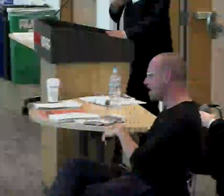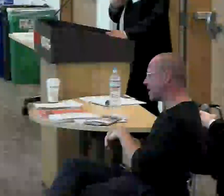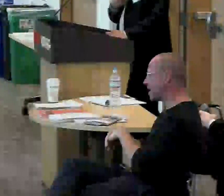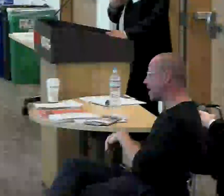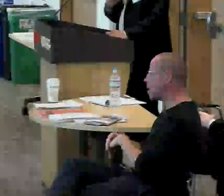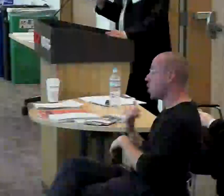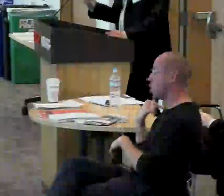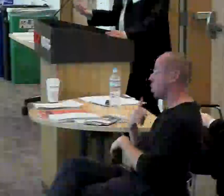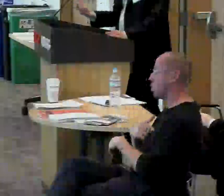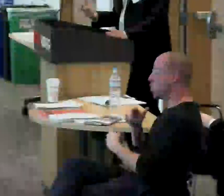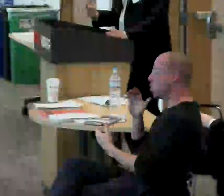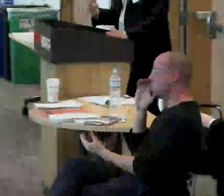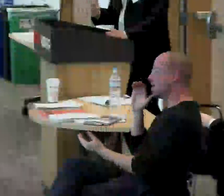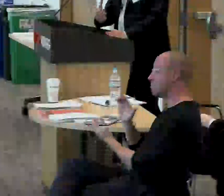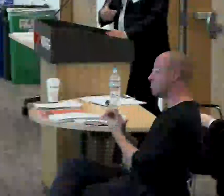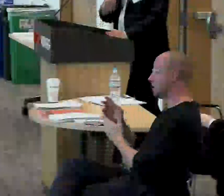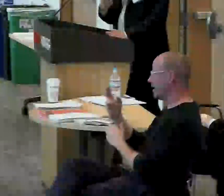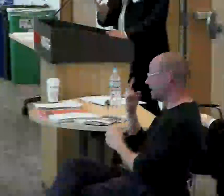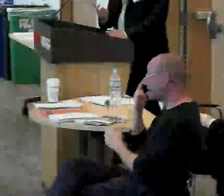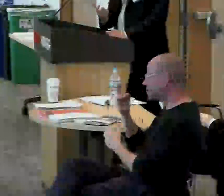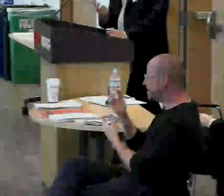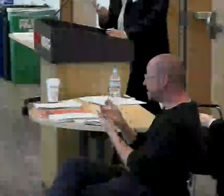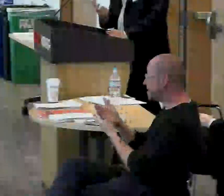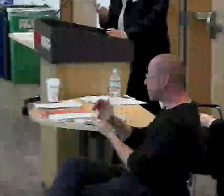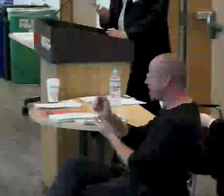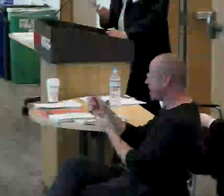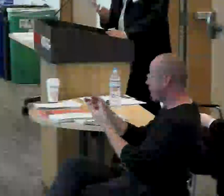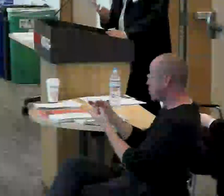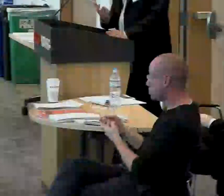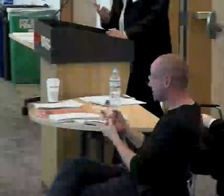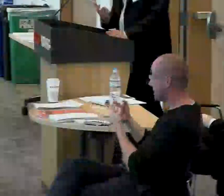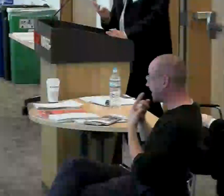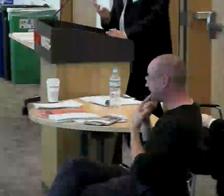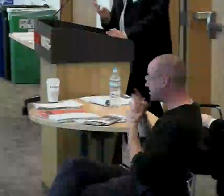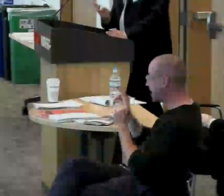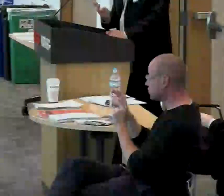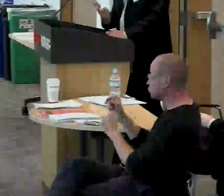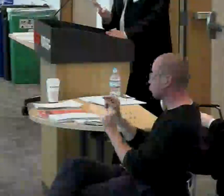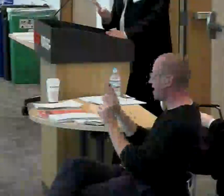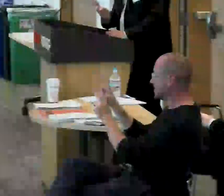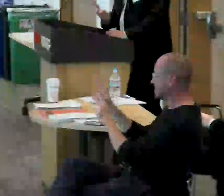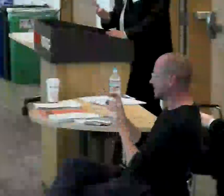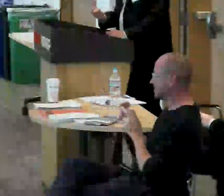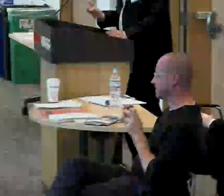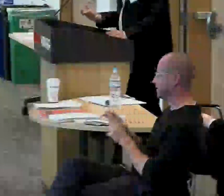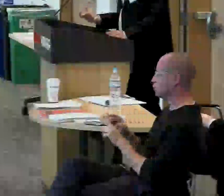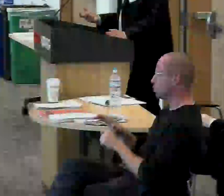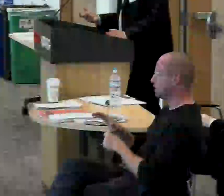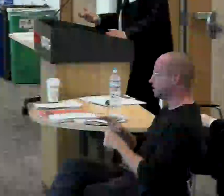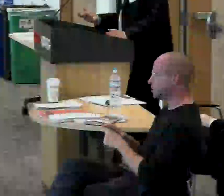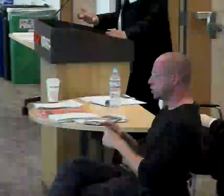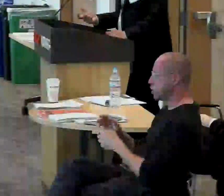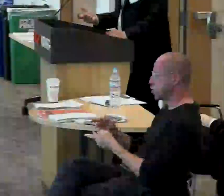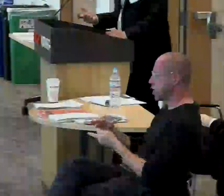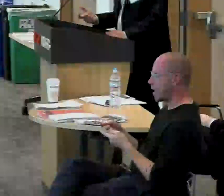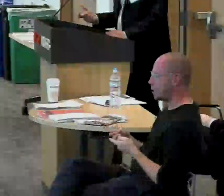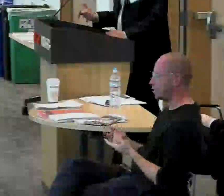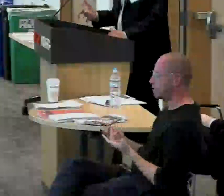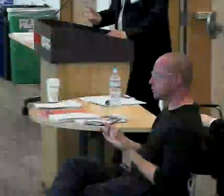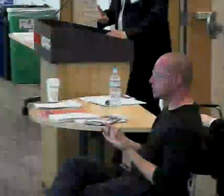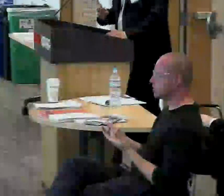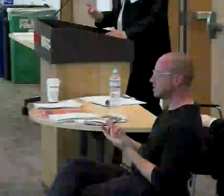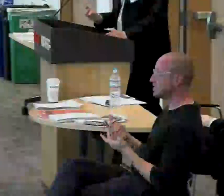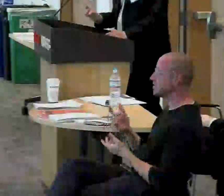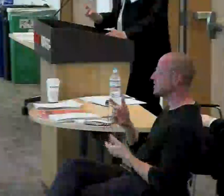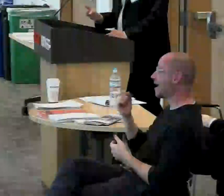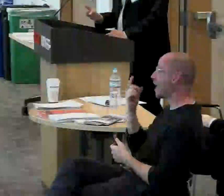is to take what's happening in other places and help market and communicate those here, that not all things work in all places, but there's opportunities